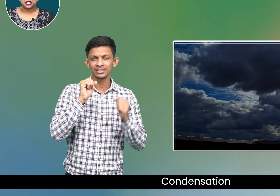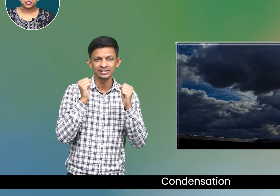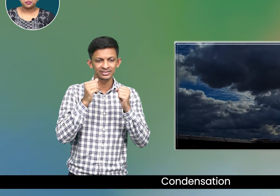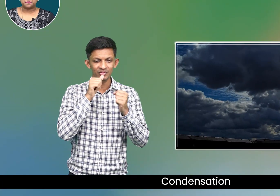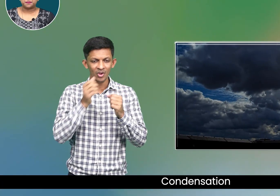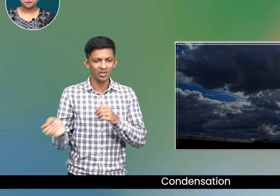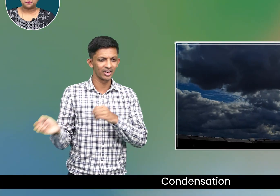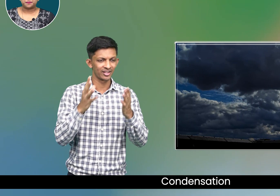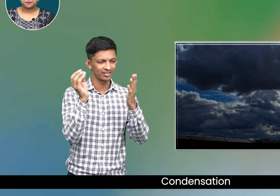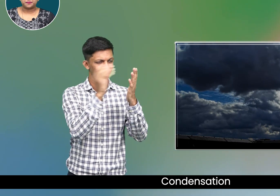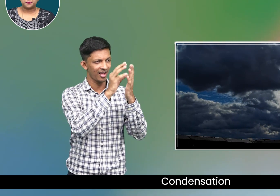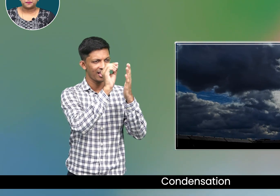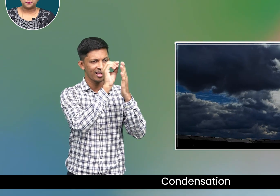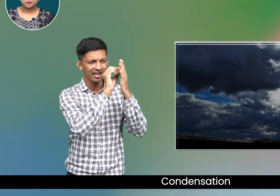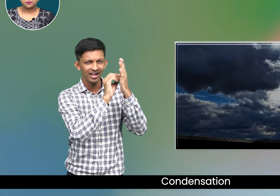Condensation.